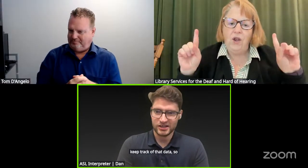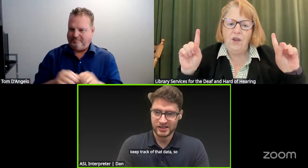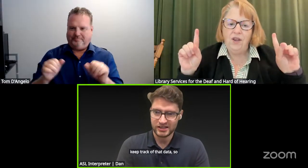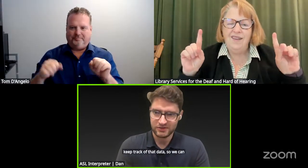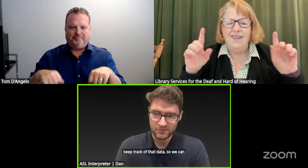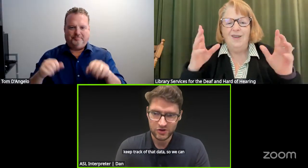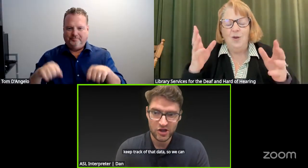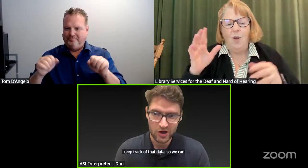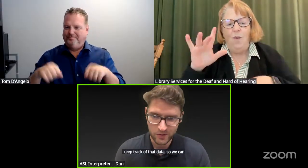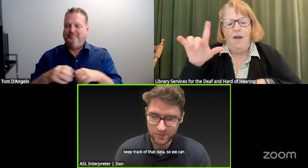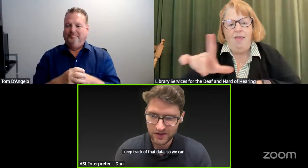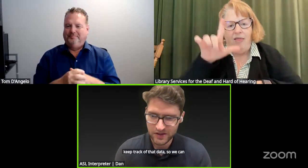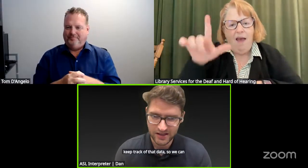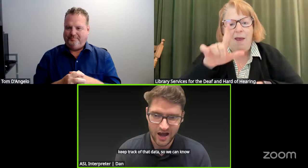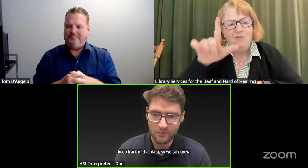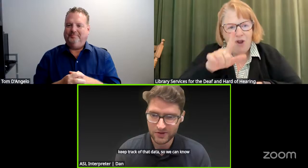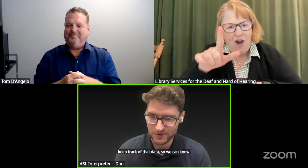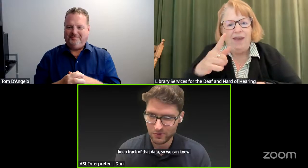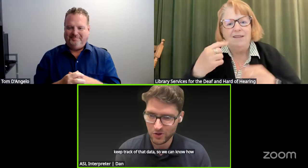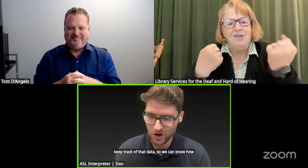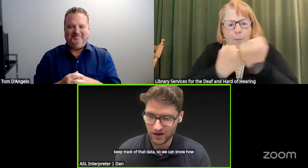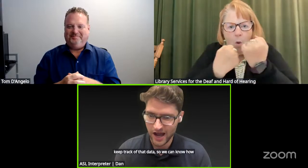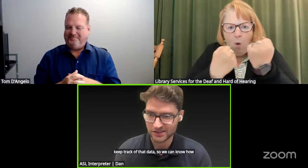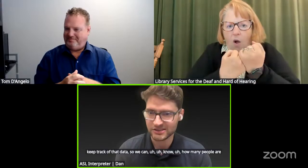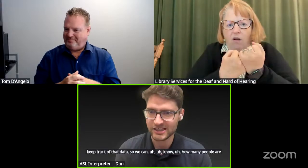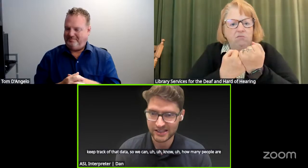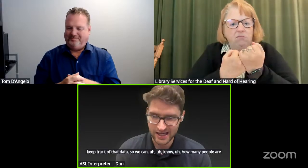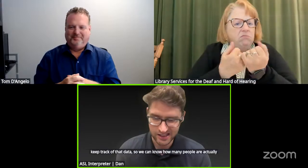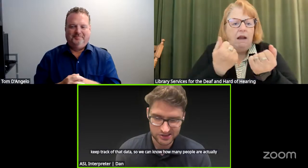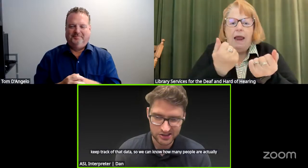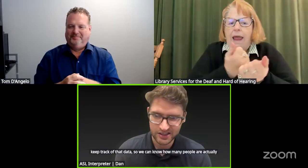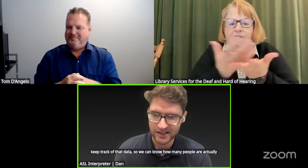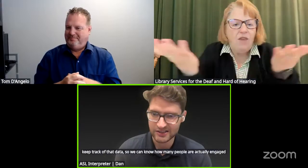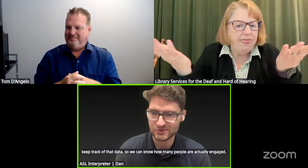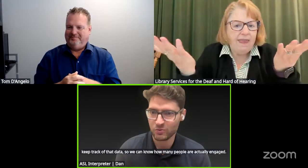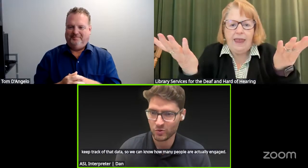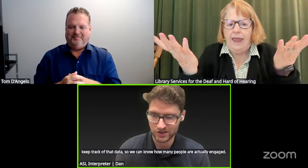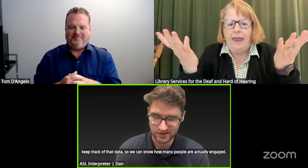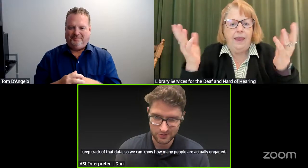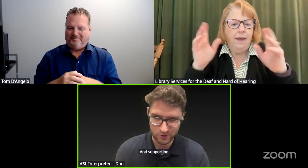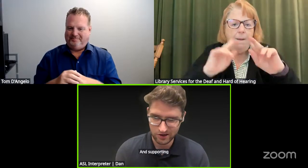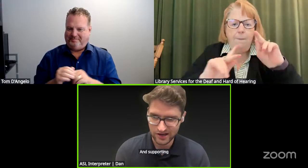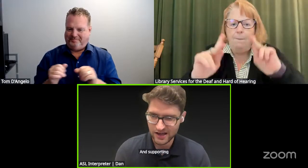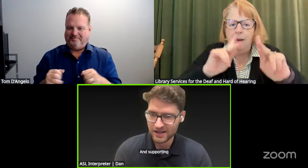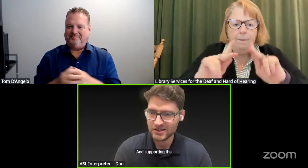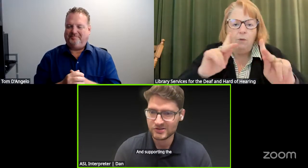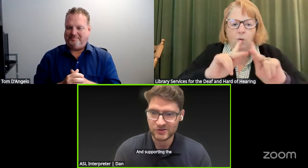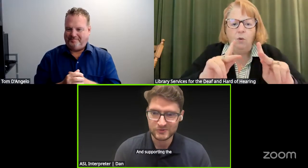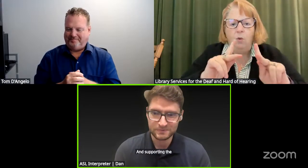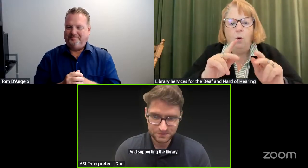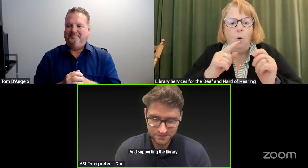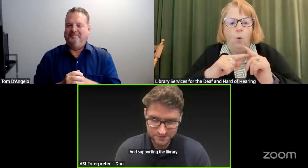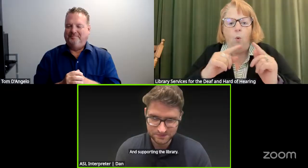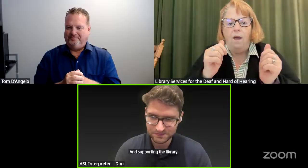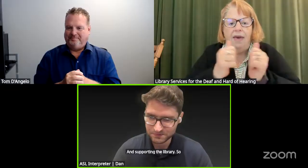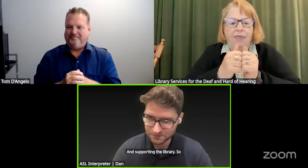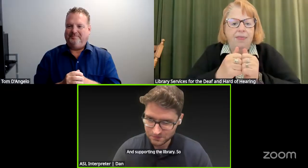can know how many people are actually engaged and supporting the library.